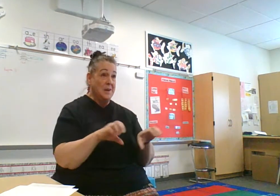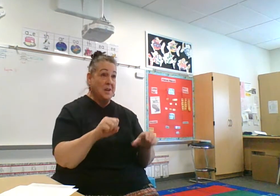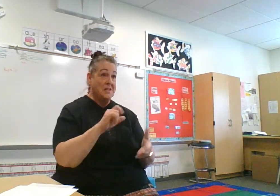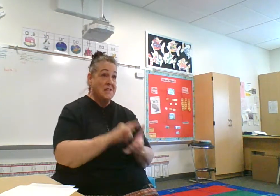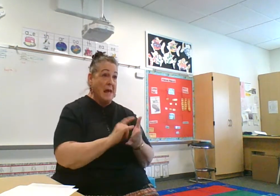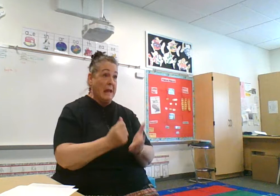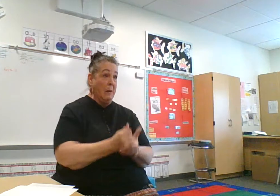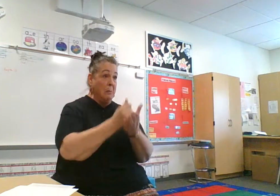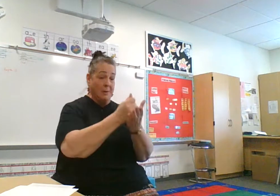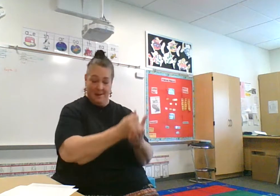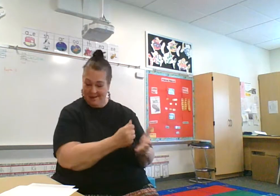Does that help?